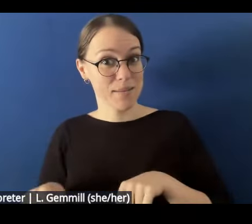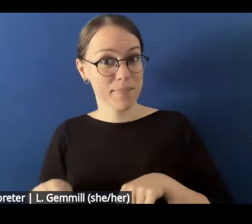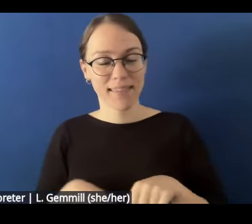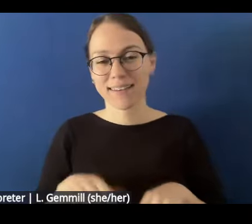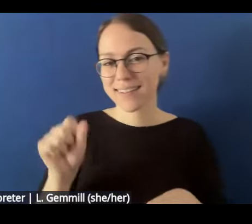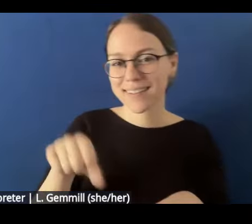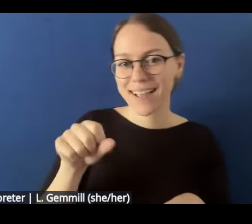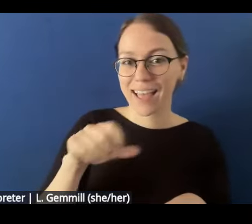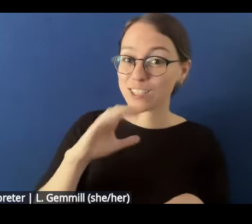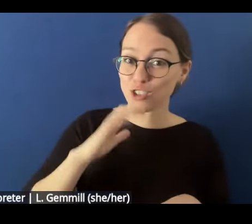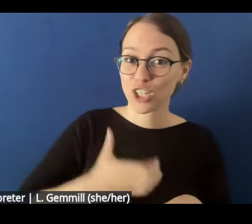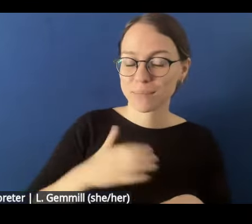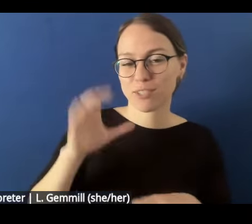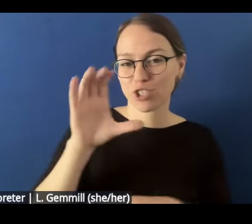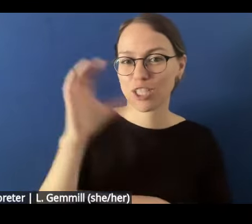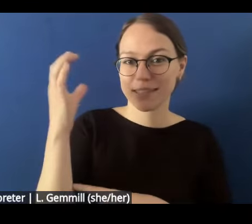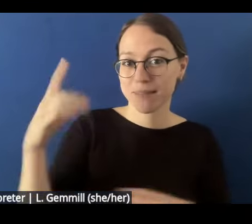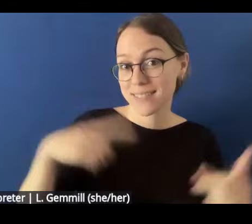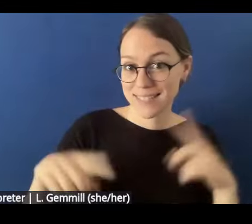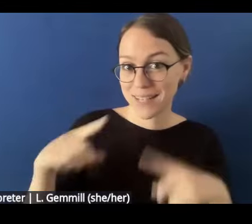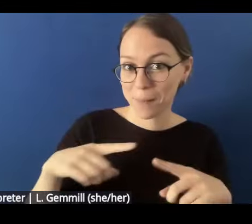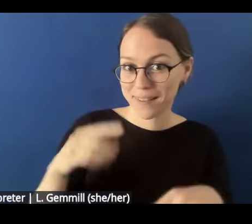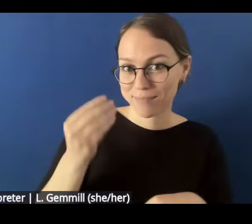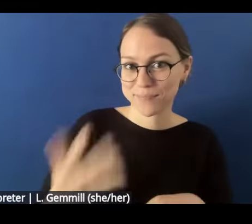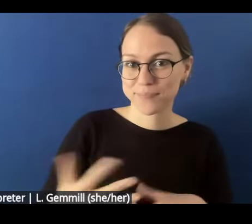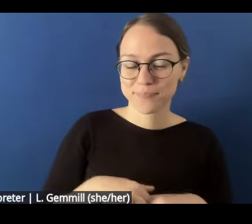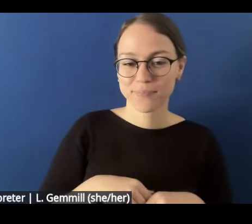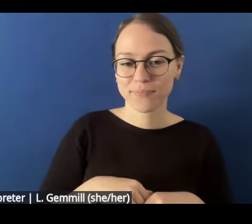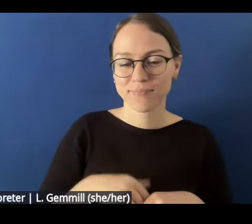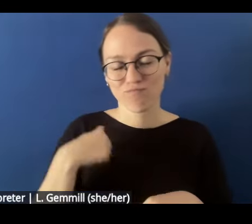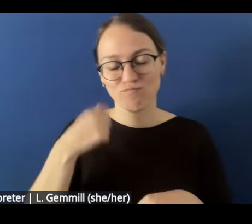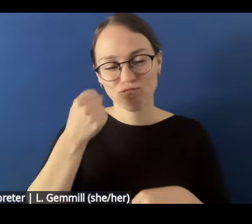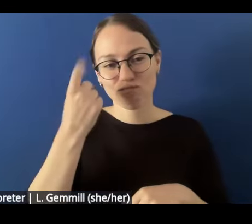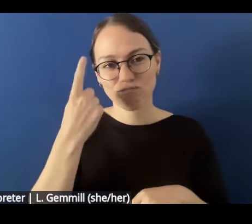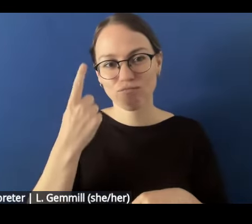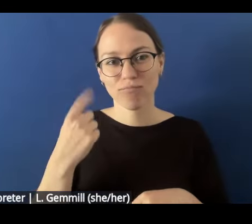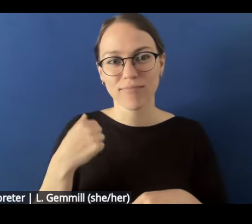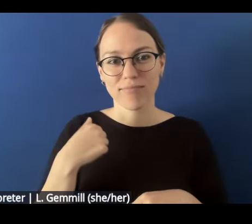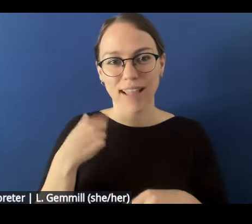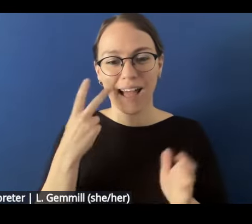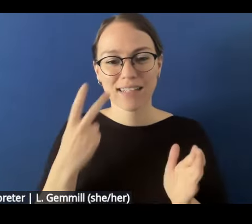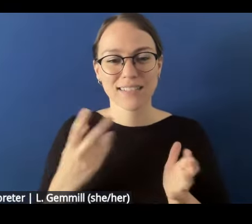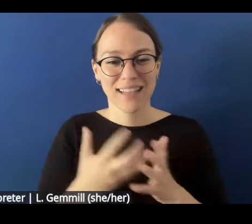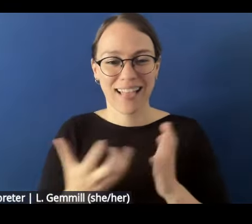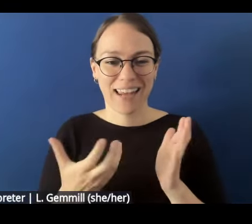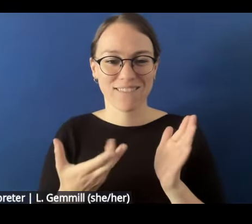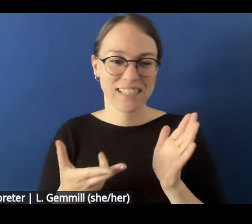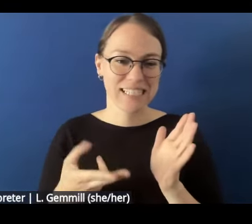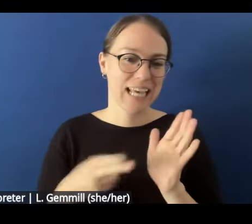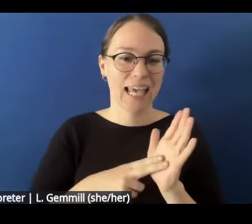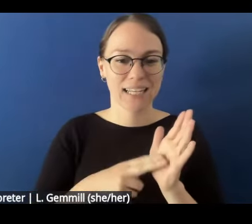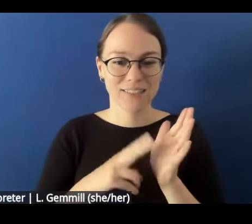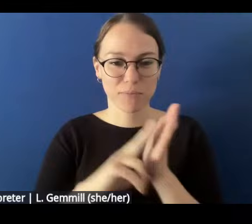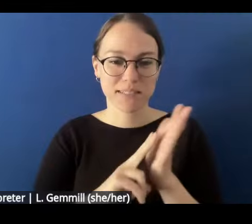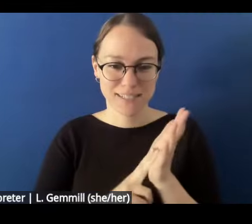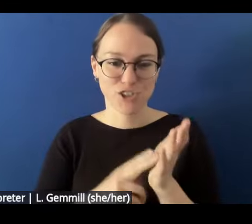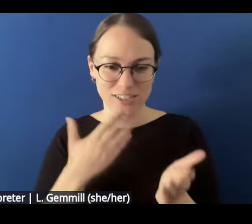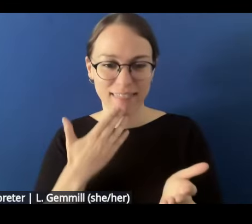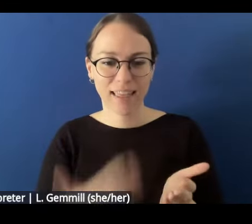coming. Yeah, I get it. I do see a lot of signing of petitions. Thank you. Thanks for your time, sir.